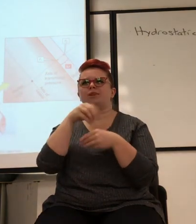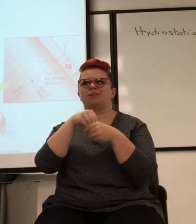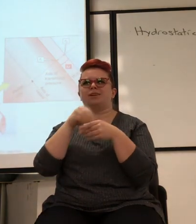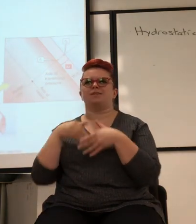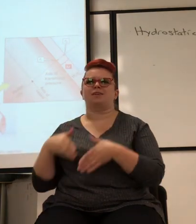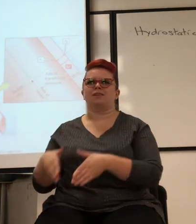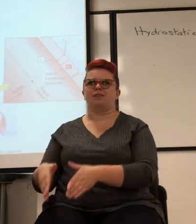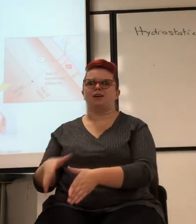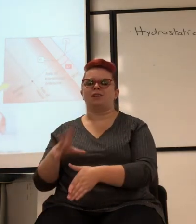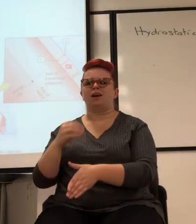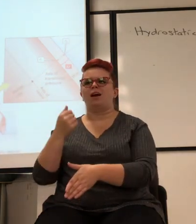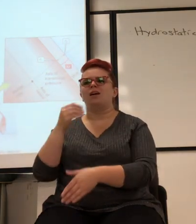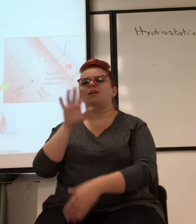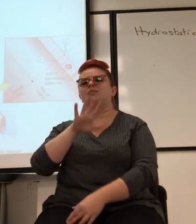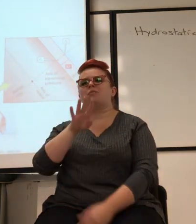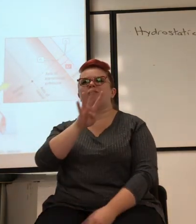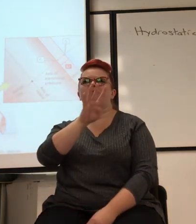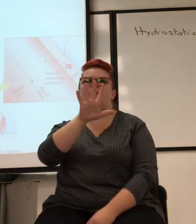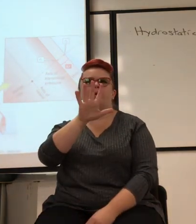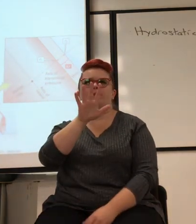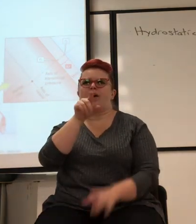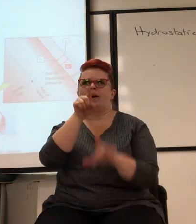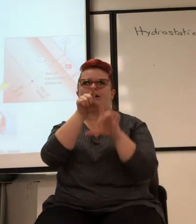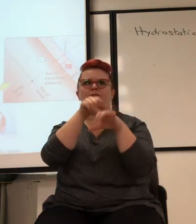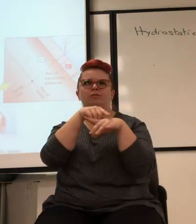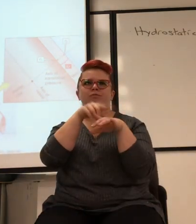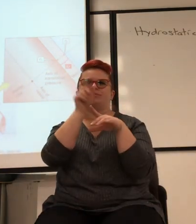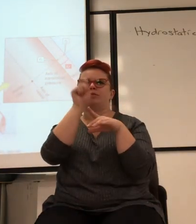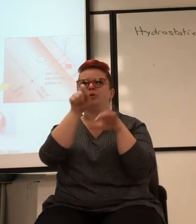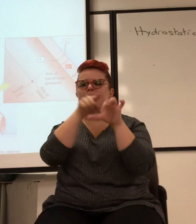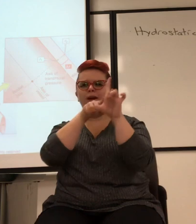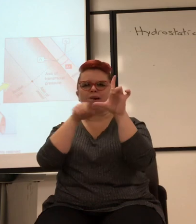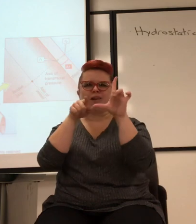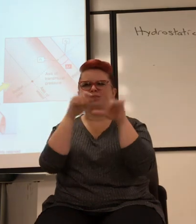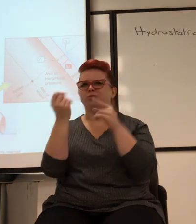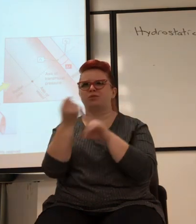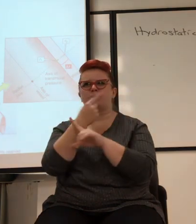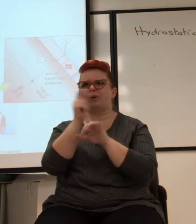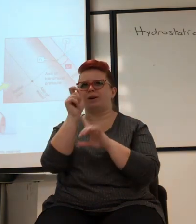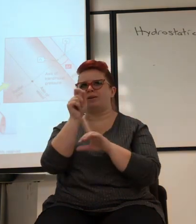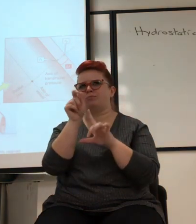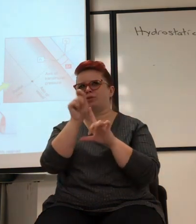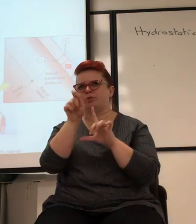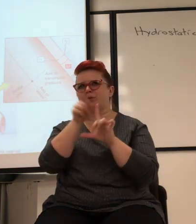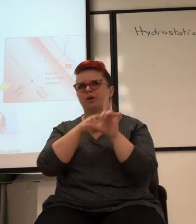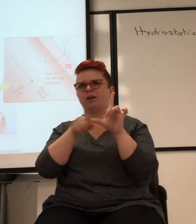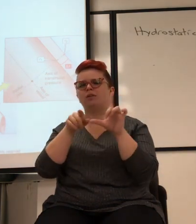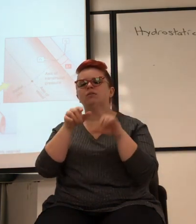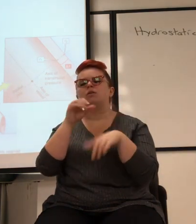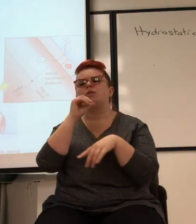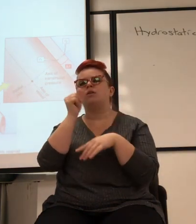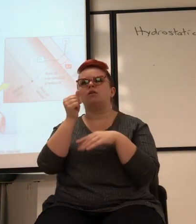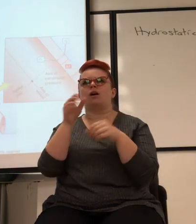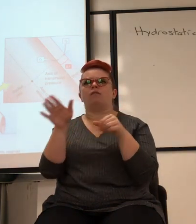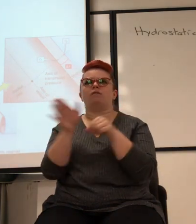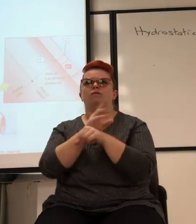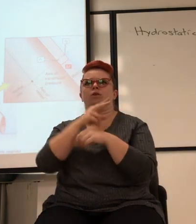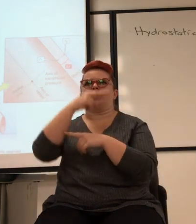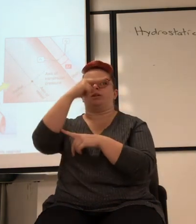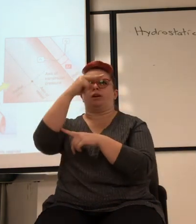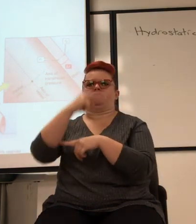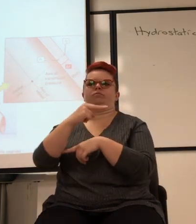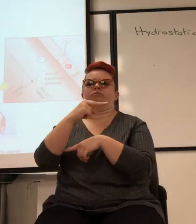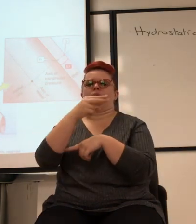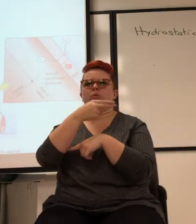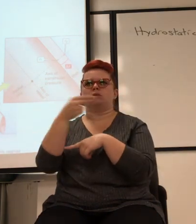and it's at some 45 random degree angle. So that if you're not horizontal, but you're at some plane of